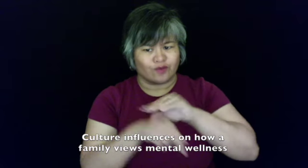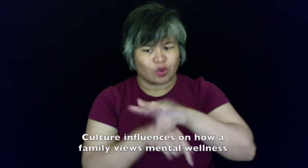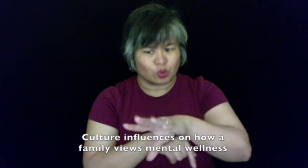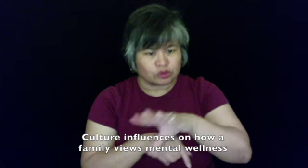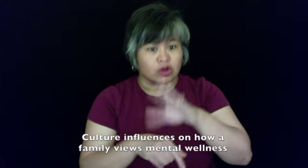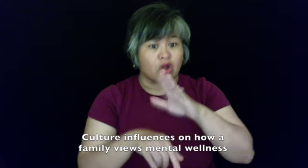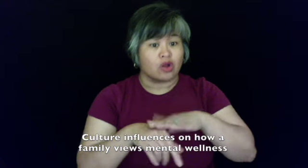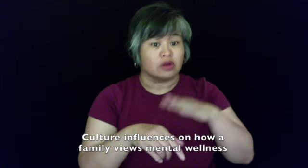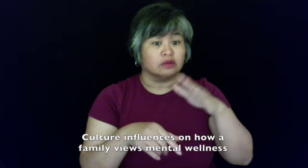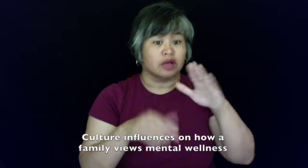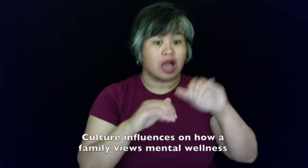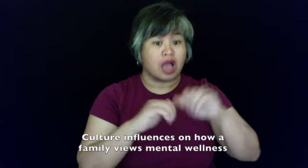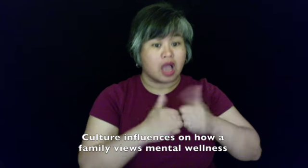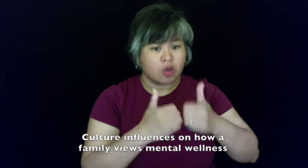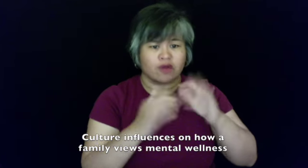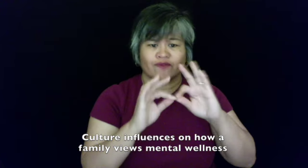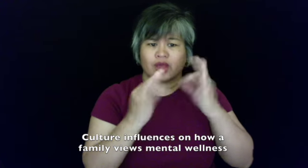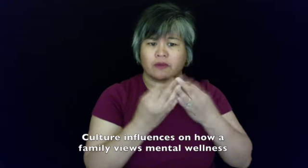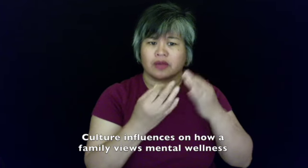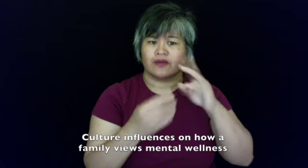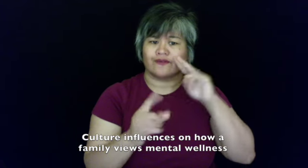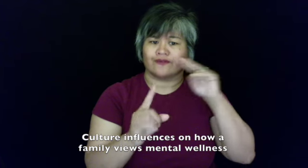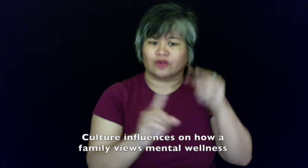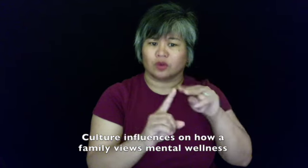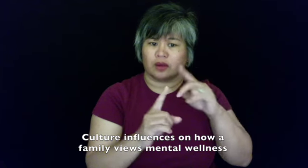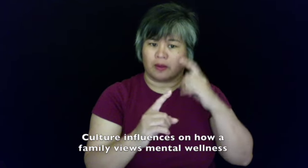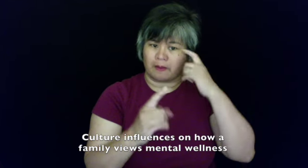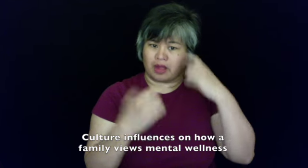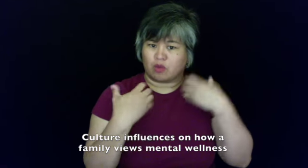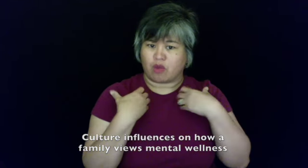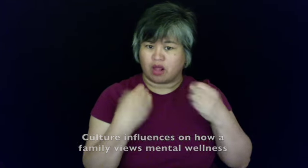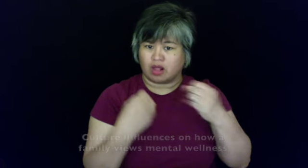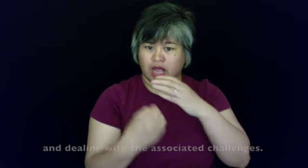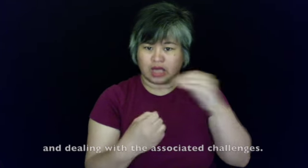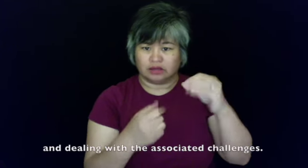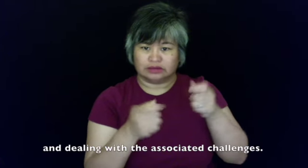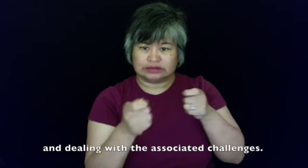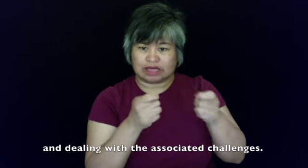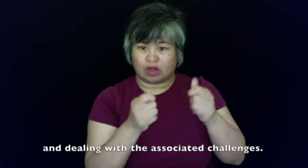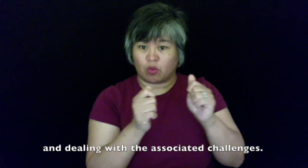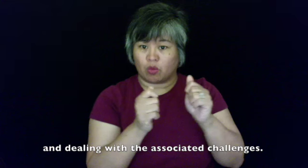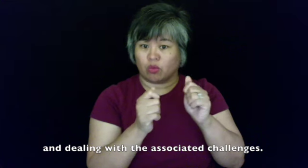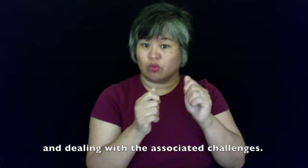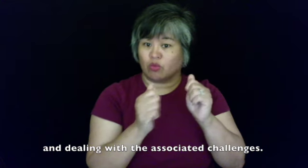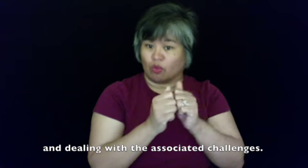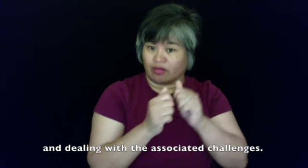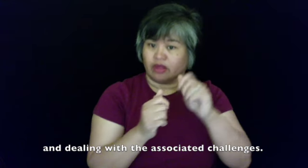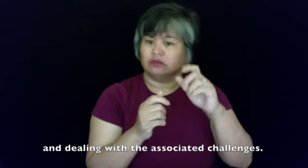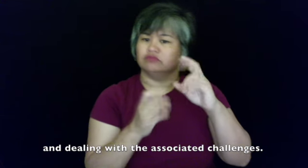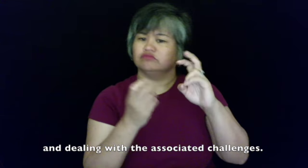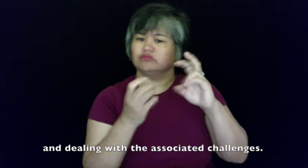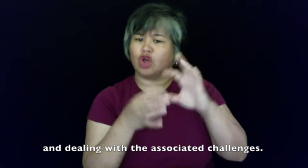Cultural influences on how a family views mental wellness and dealing with the associated